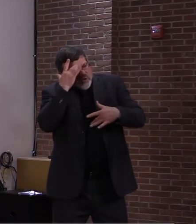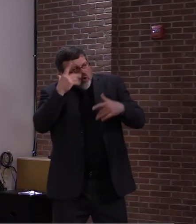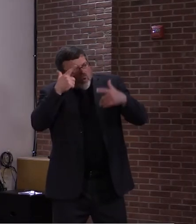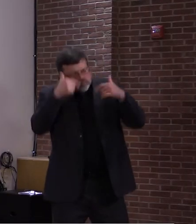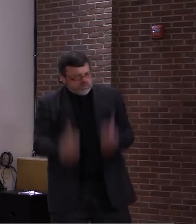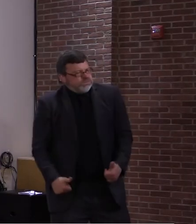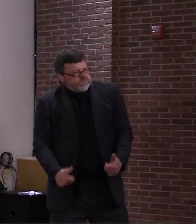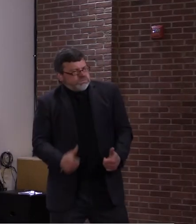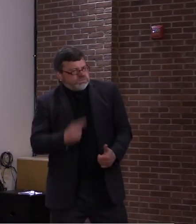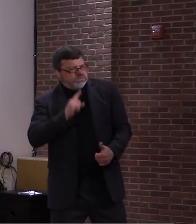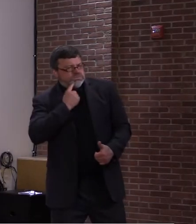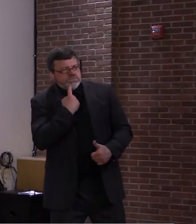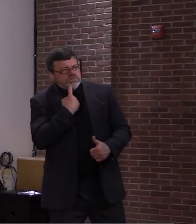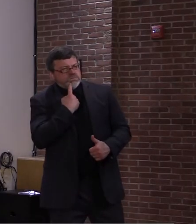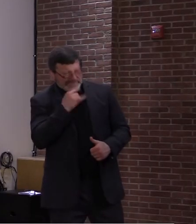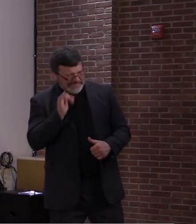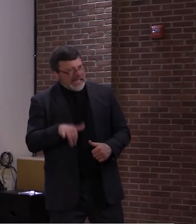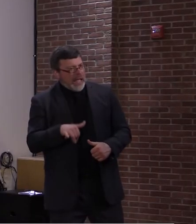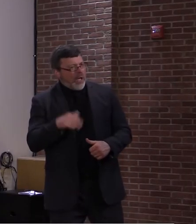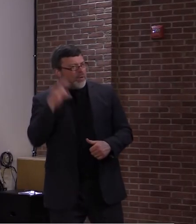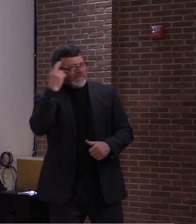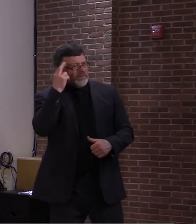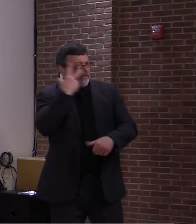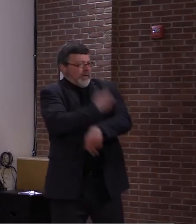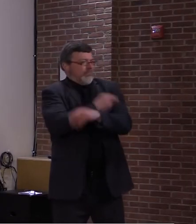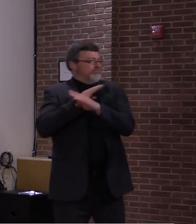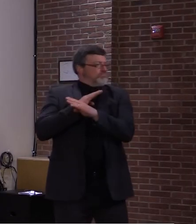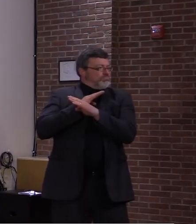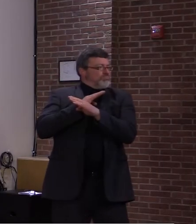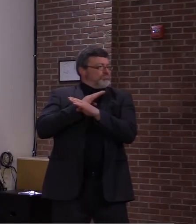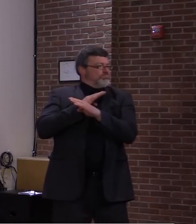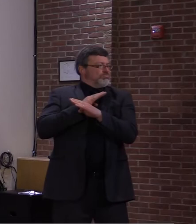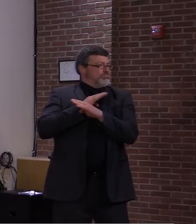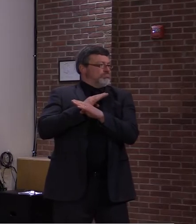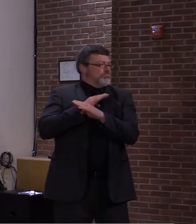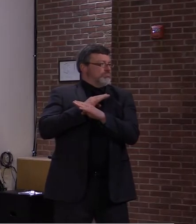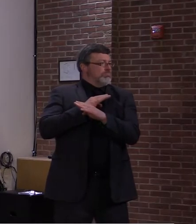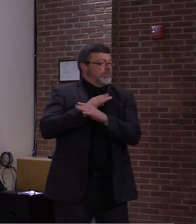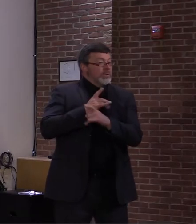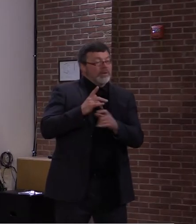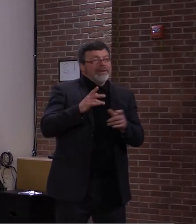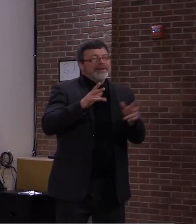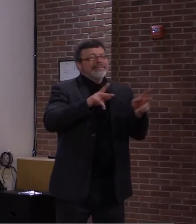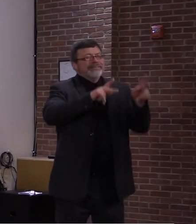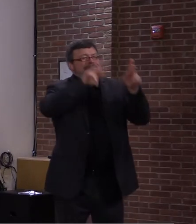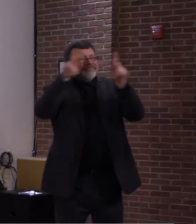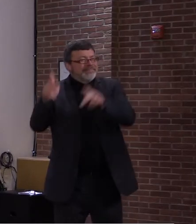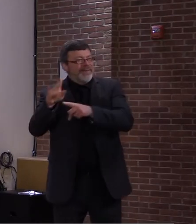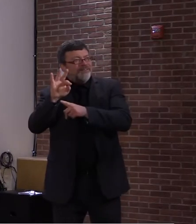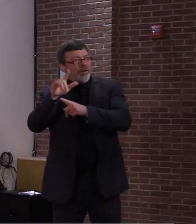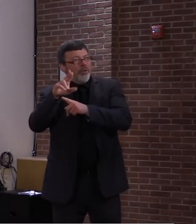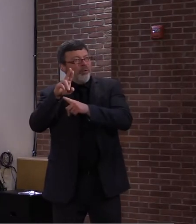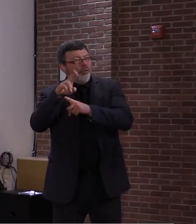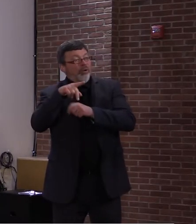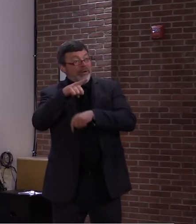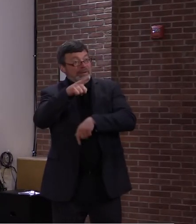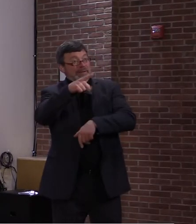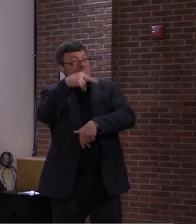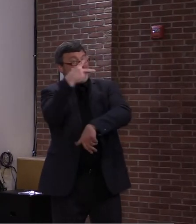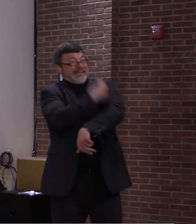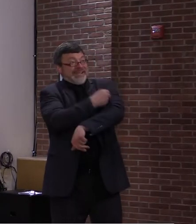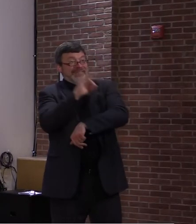shot. So I don't like the term breakthrough, but we'll have to use it since you brought it up.